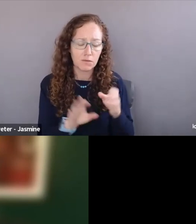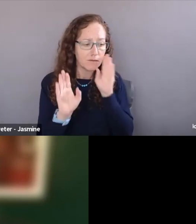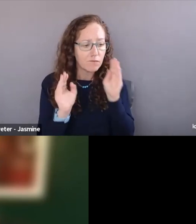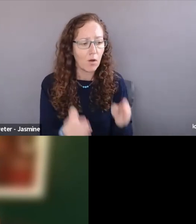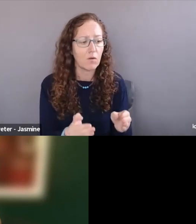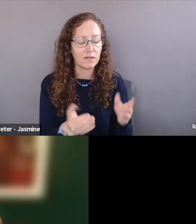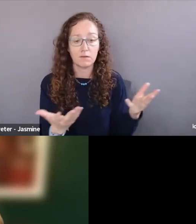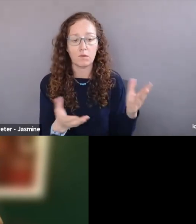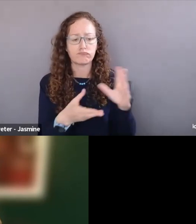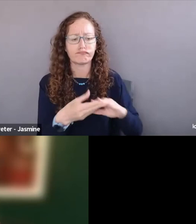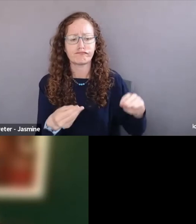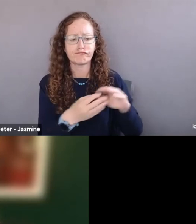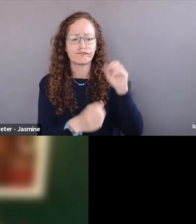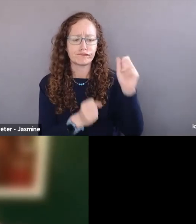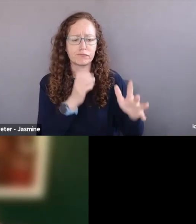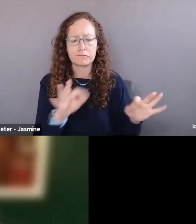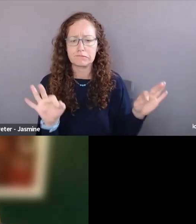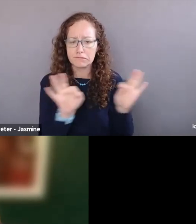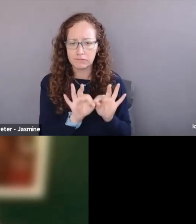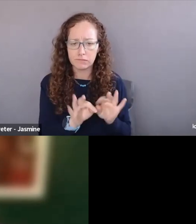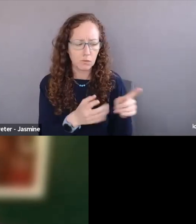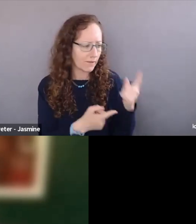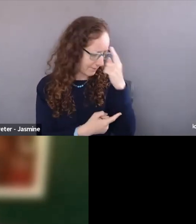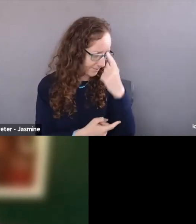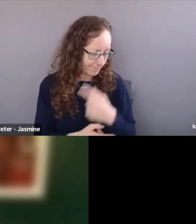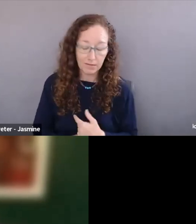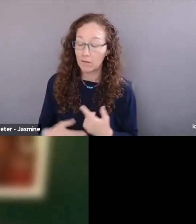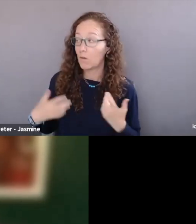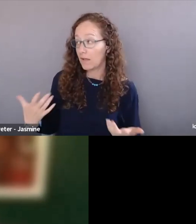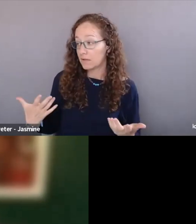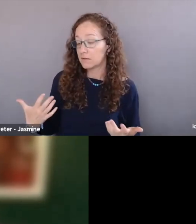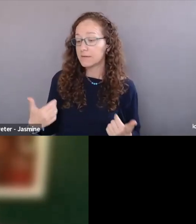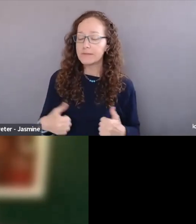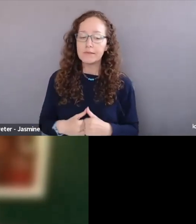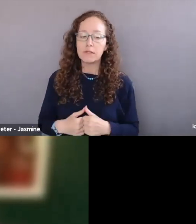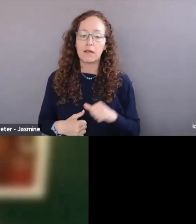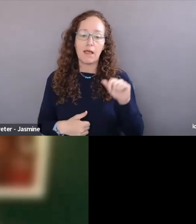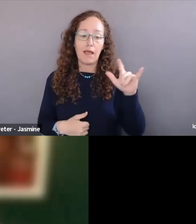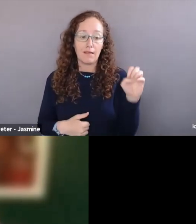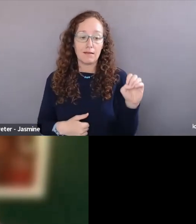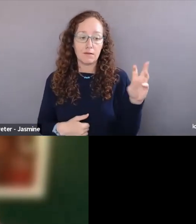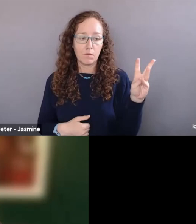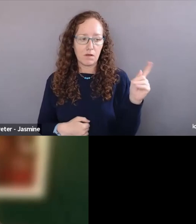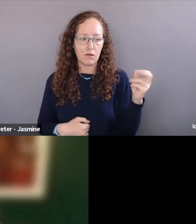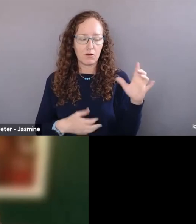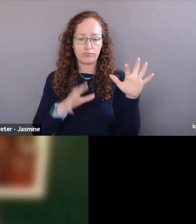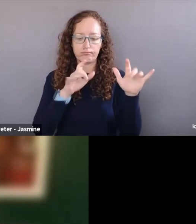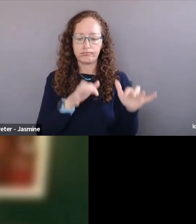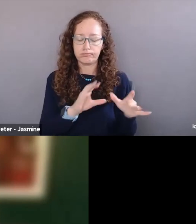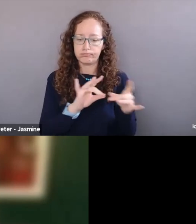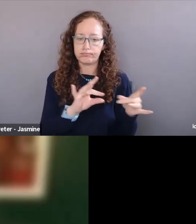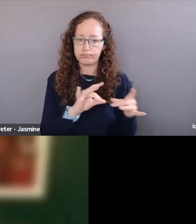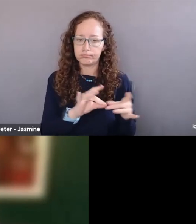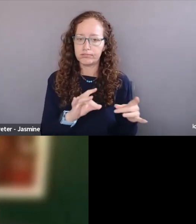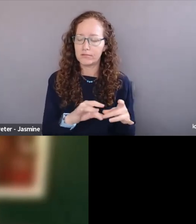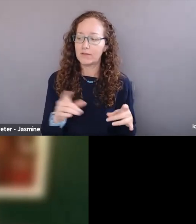matter? Well, you know, I think of what Alice Walker said, someone who you